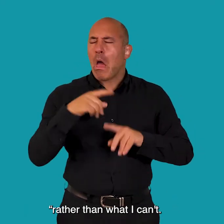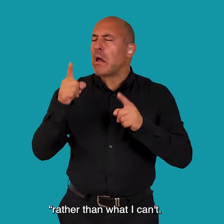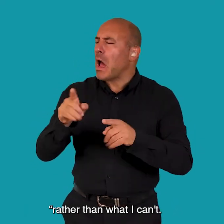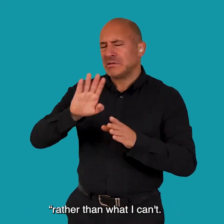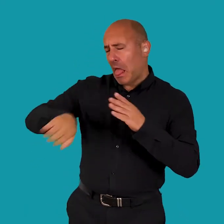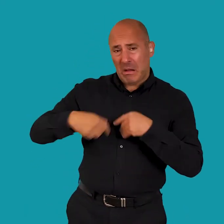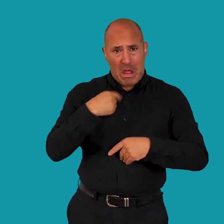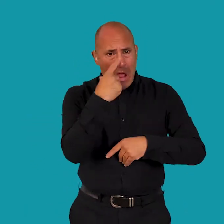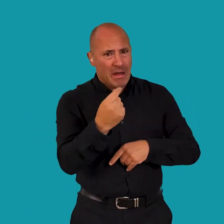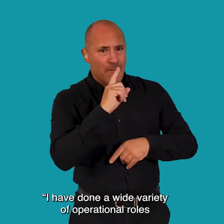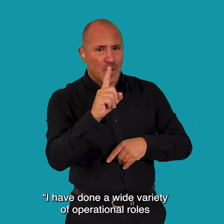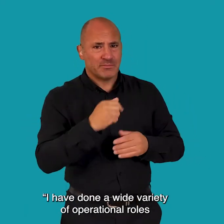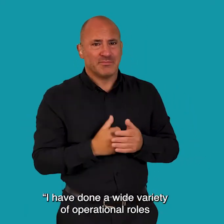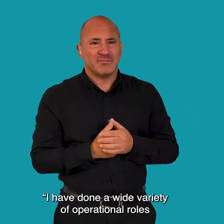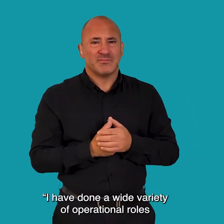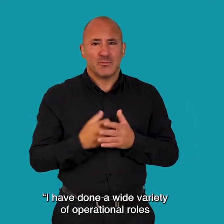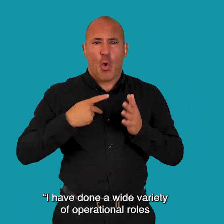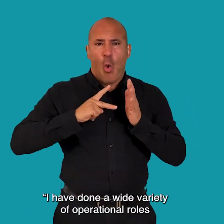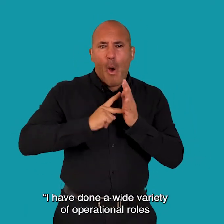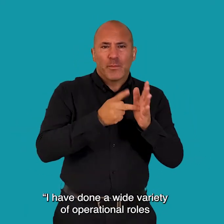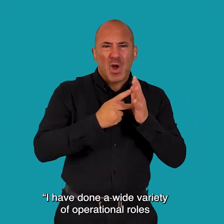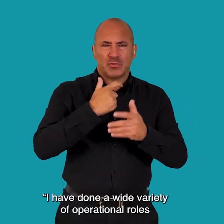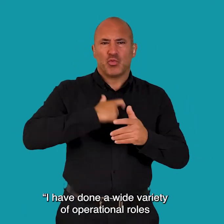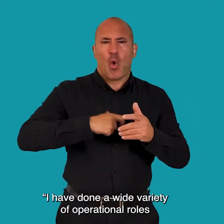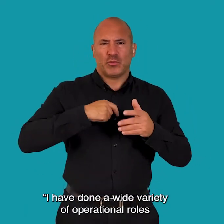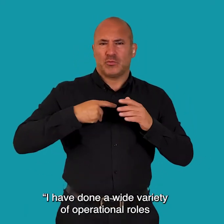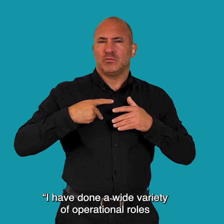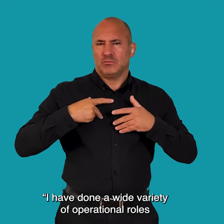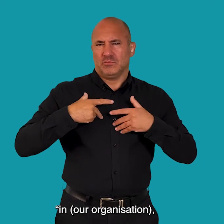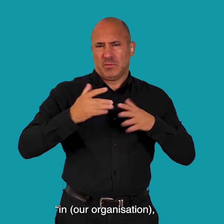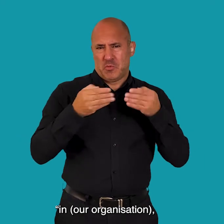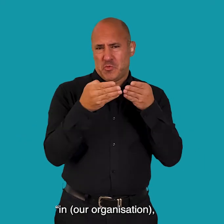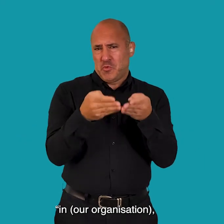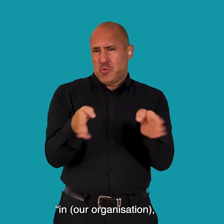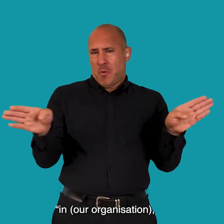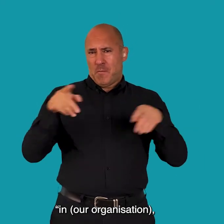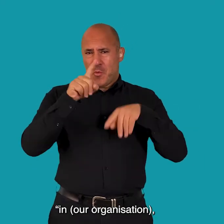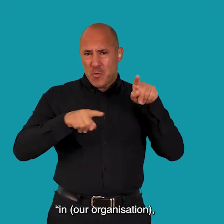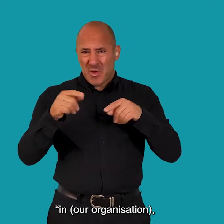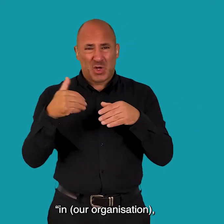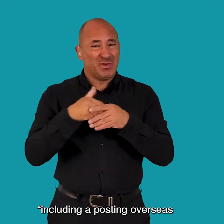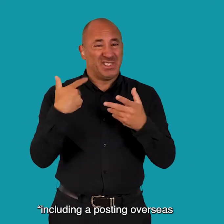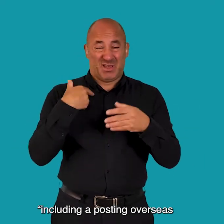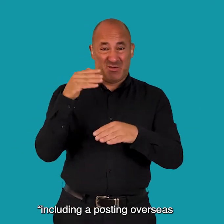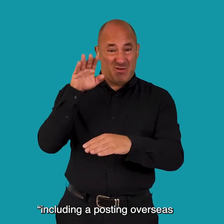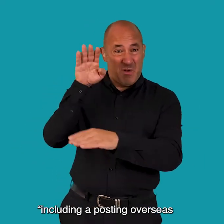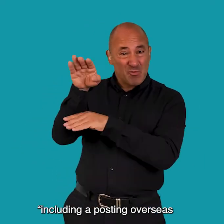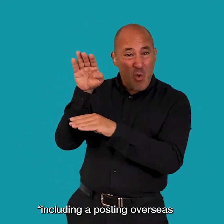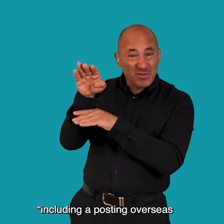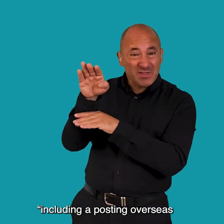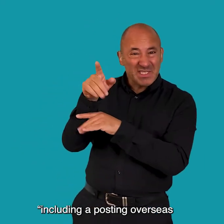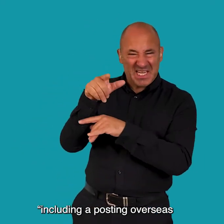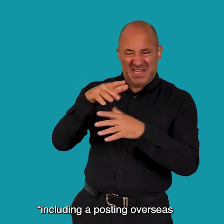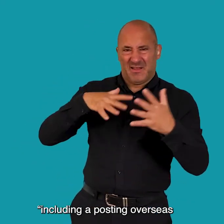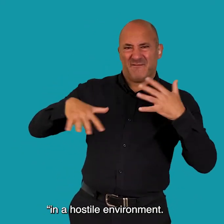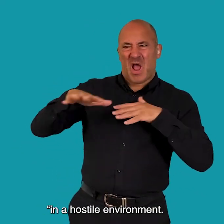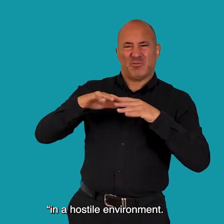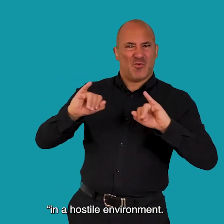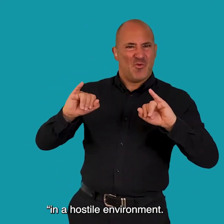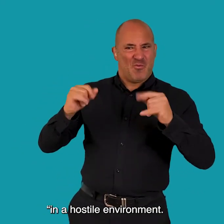can't. I've done a wide variety of operational roles in our organisation, including a posting overseas in a hostile